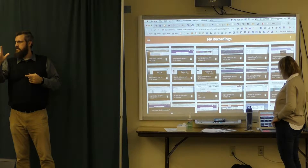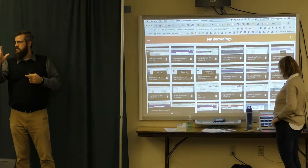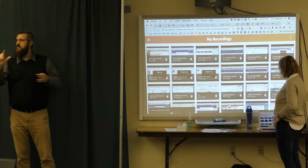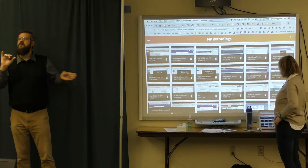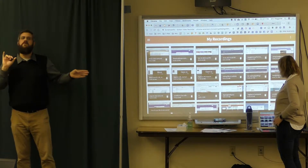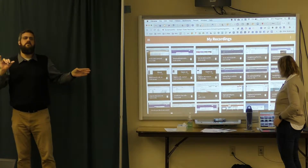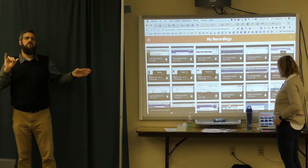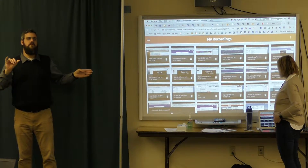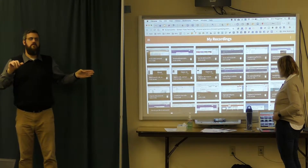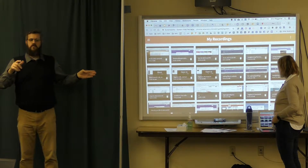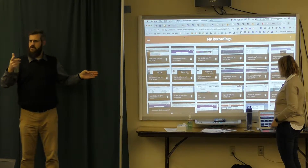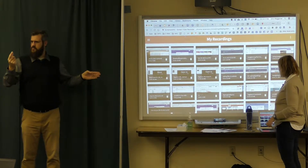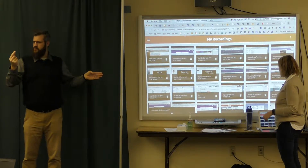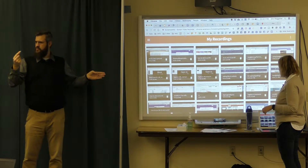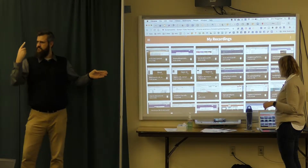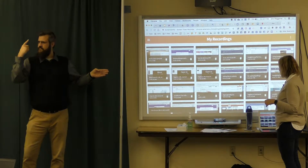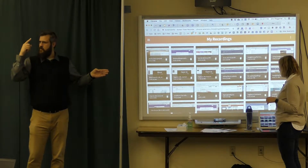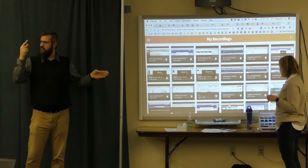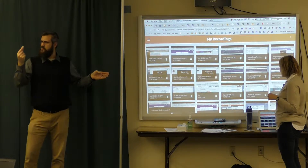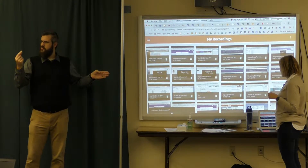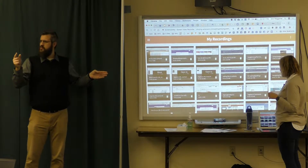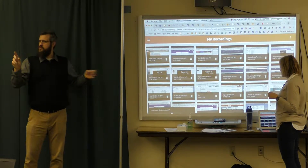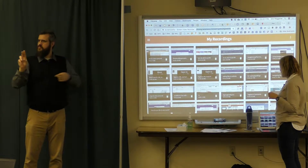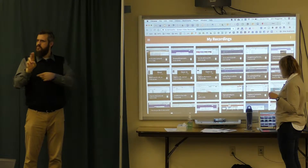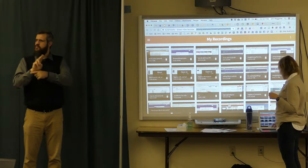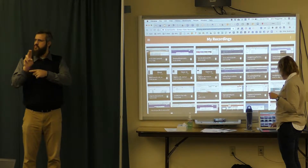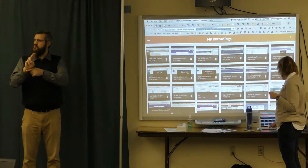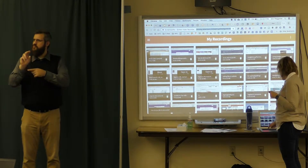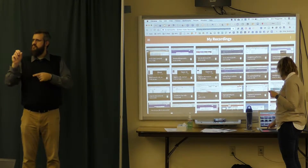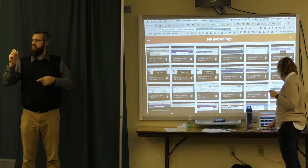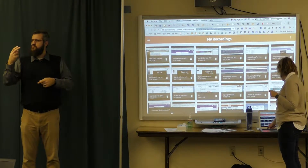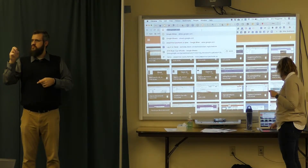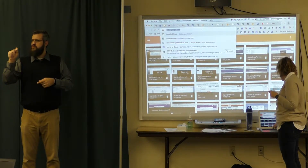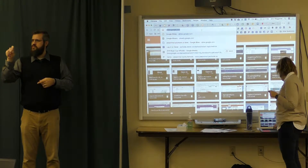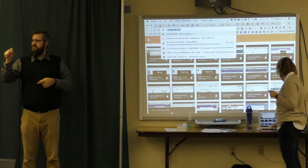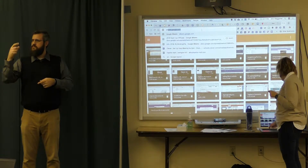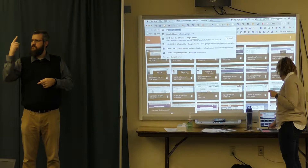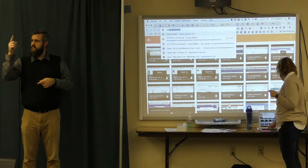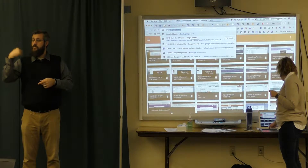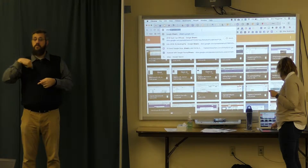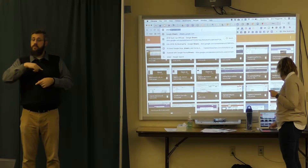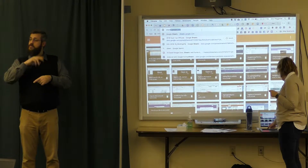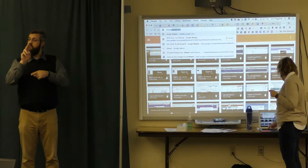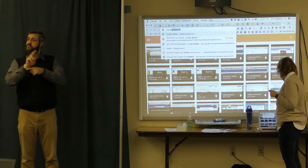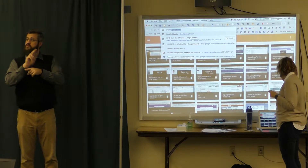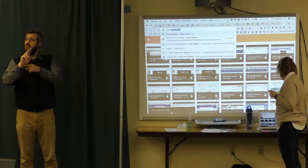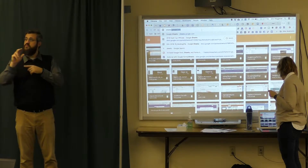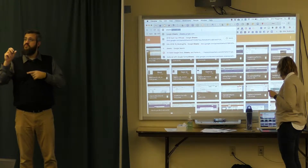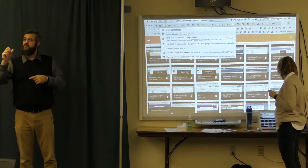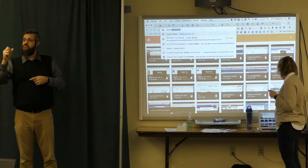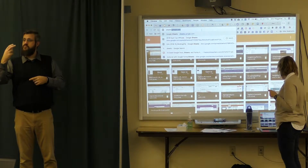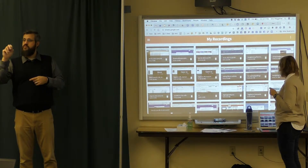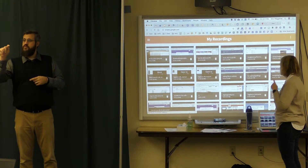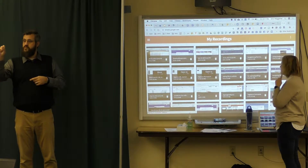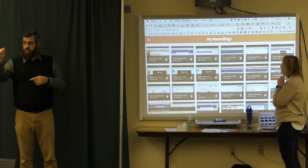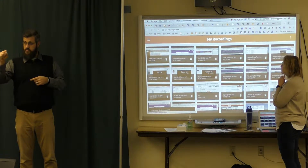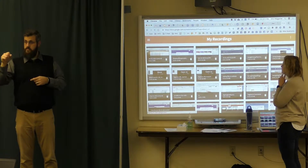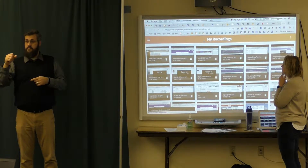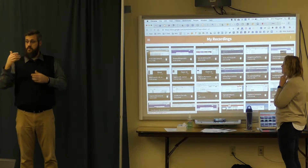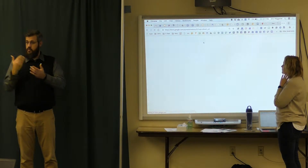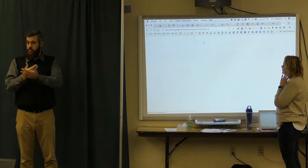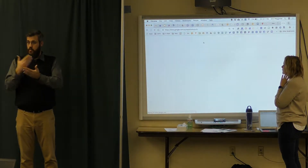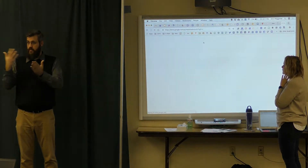And what is it you wanted to do in Sheets? Well, we reuse sheets, and so when we cut and paste